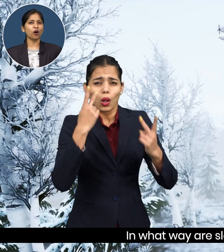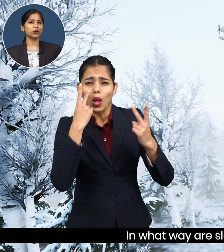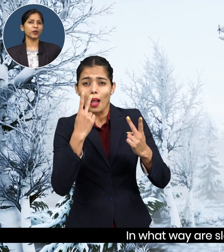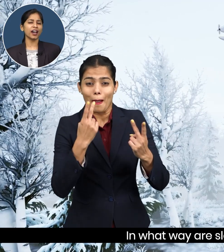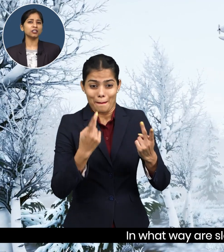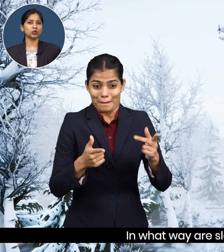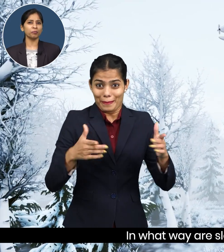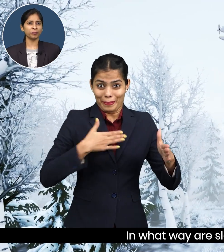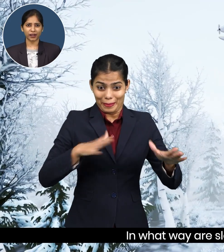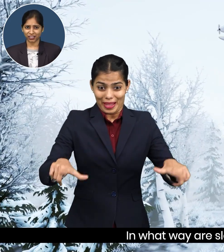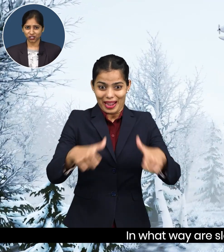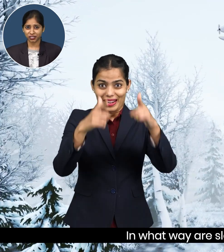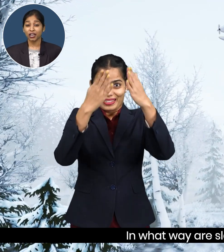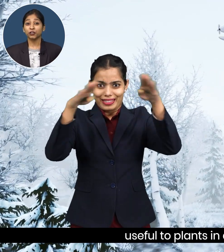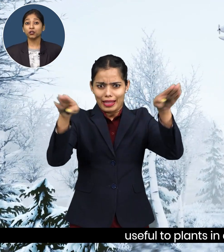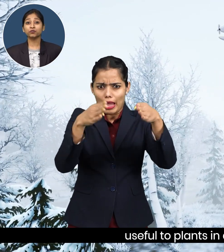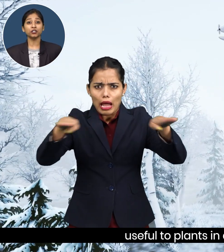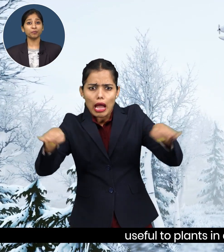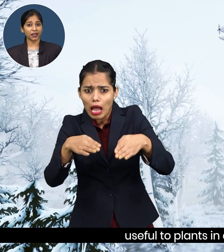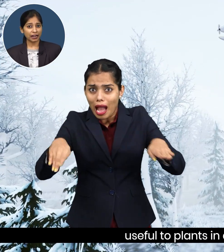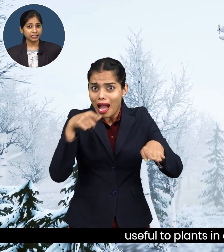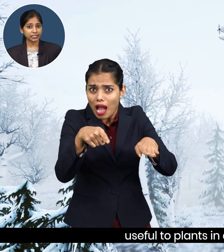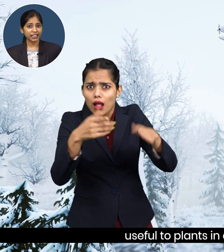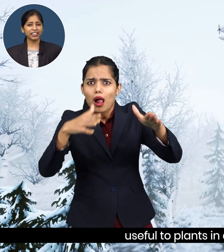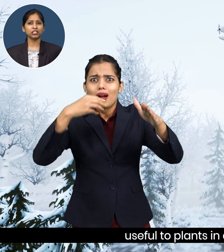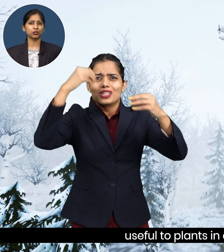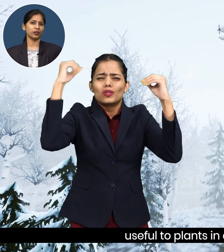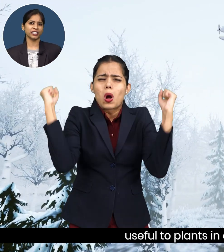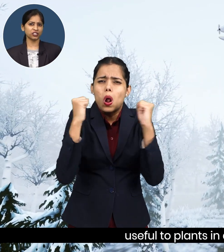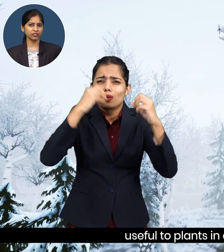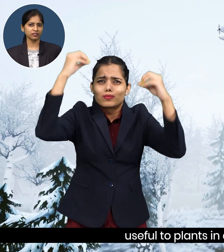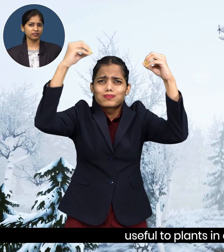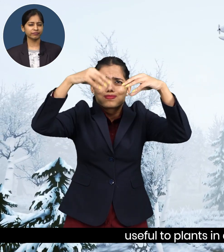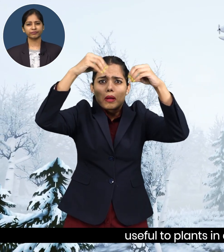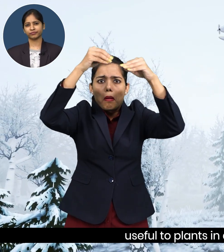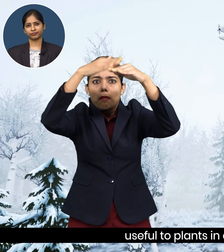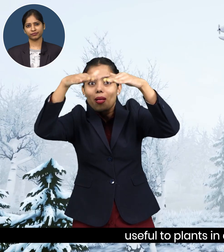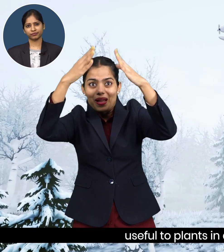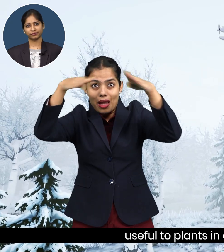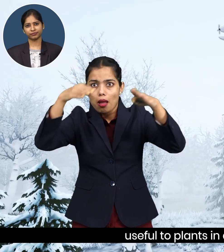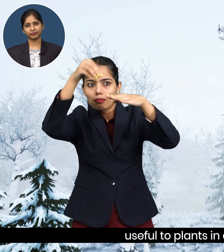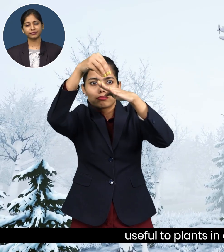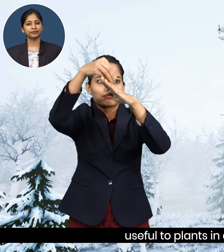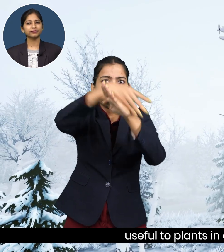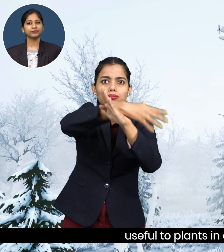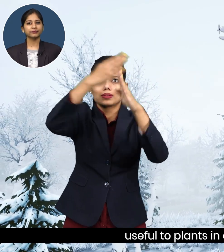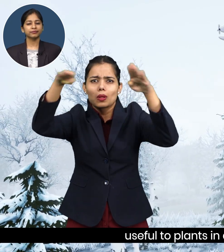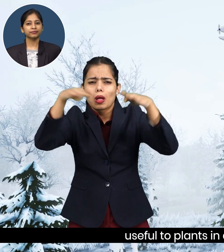In what way are sloping branches useful to plants in a snowy region?